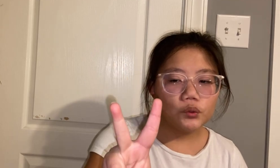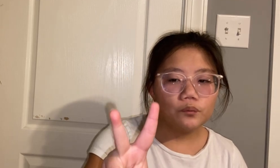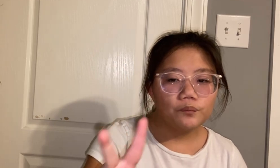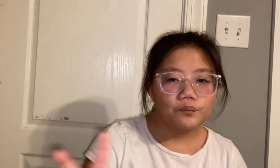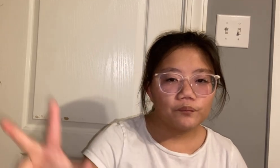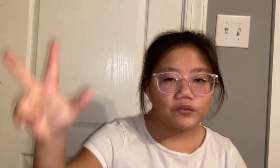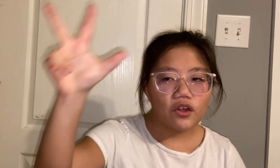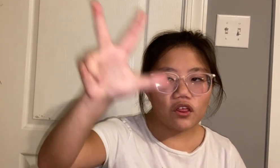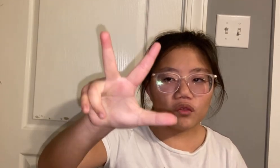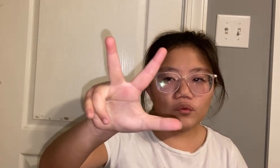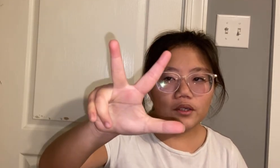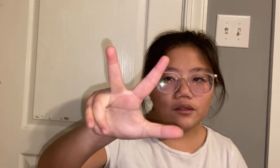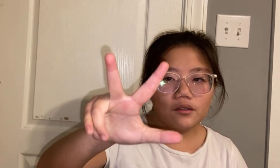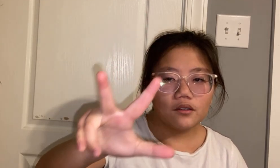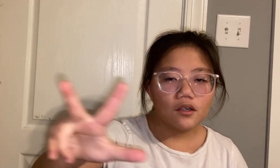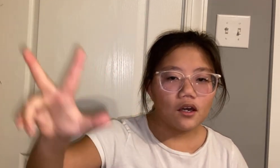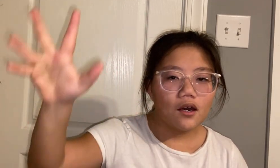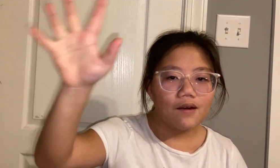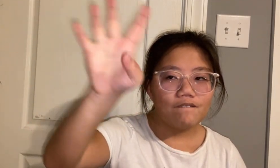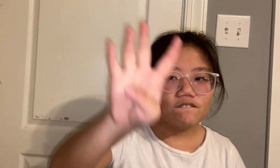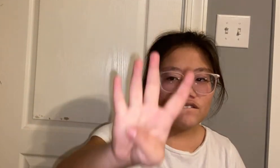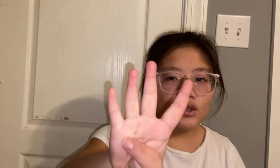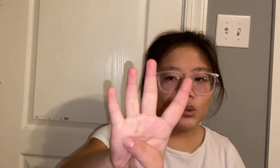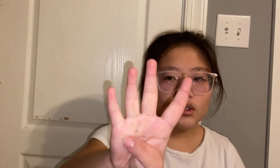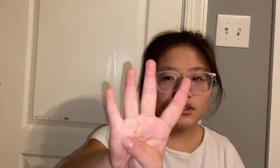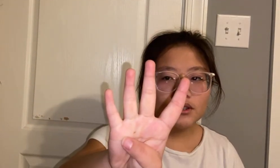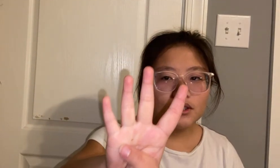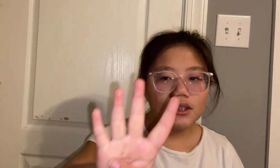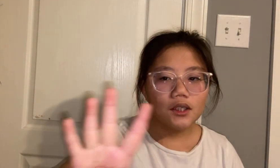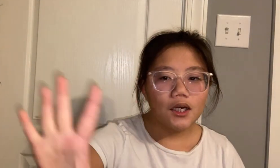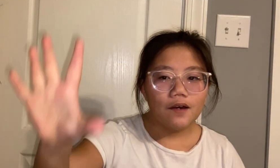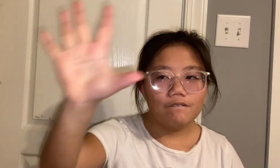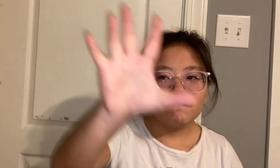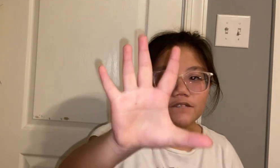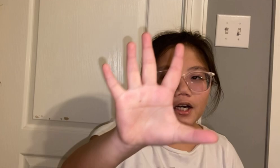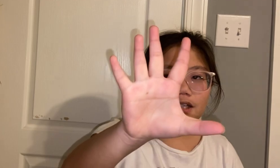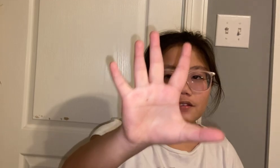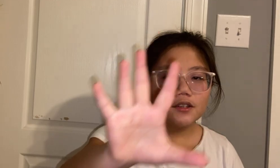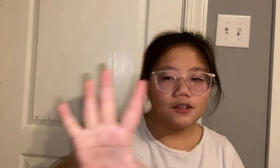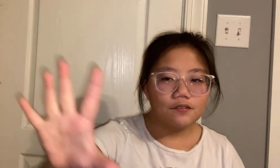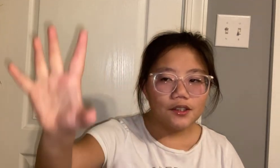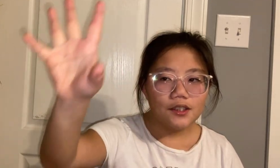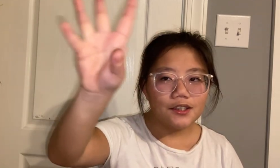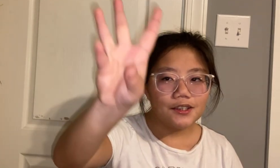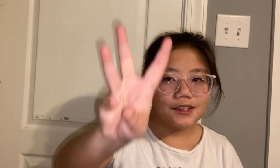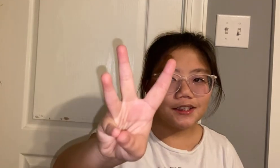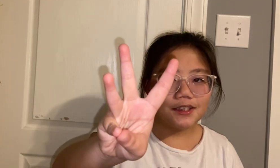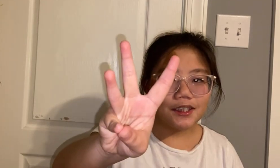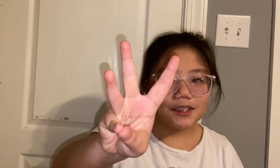three four five six